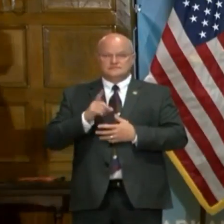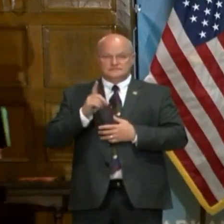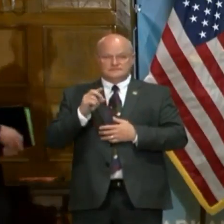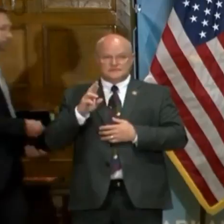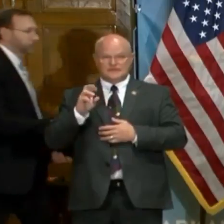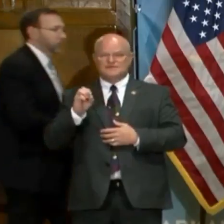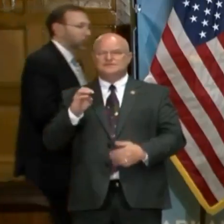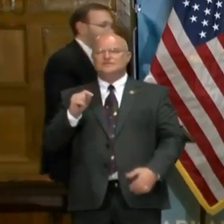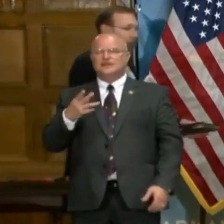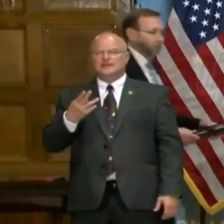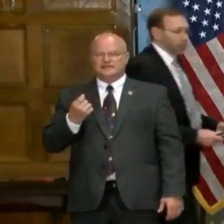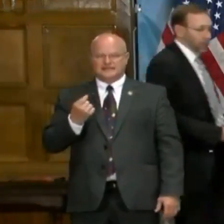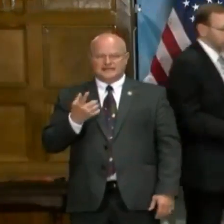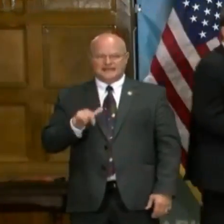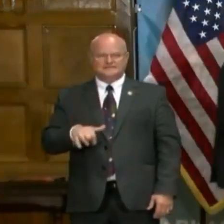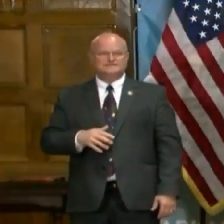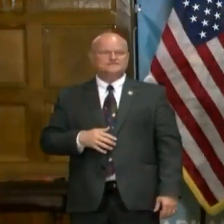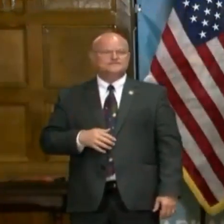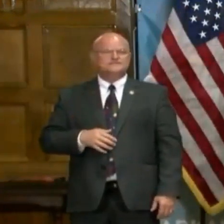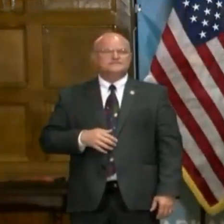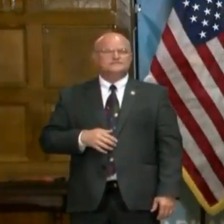that?